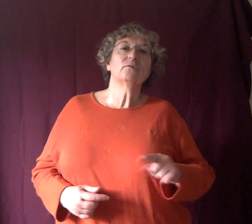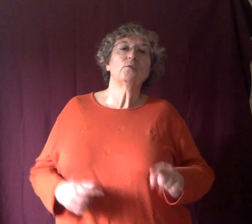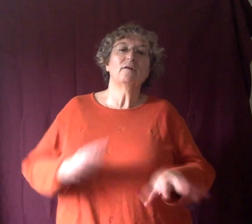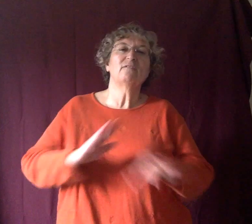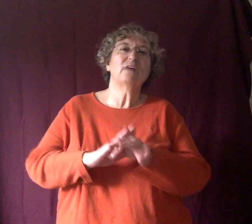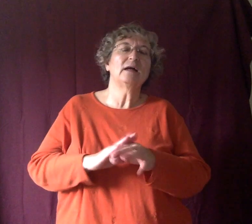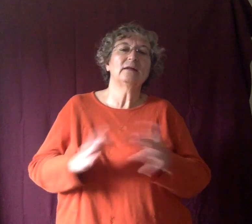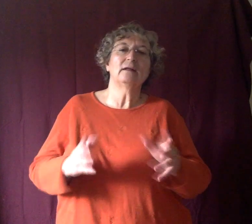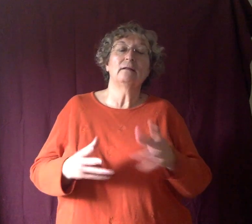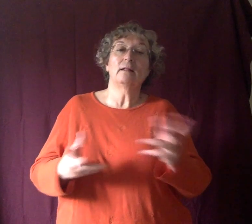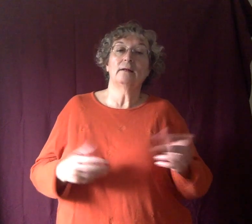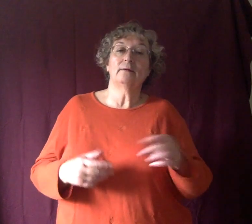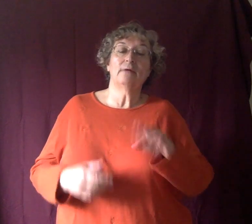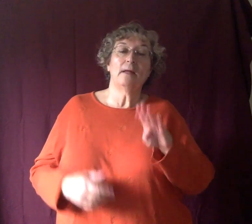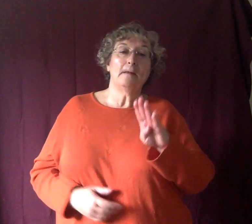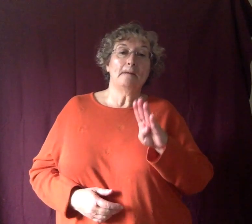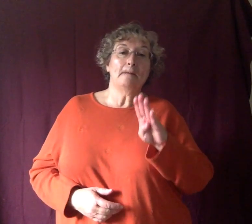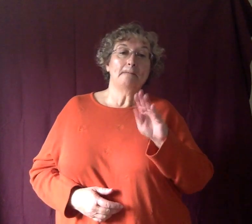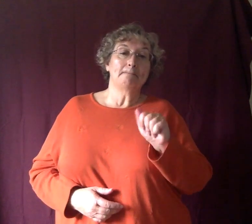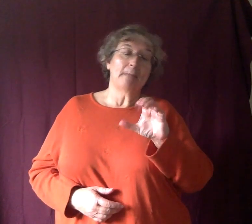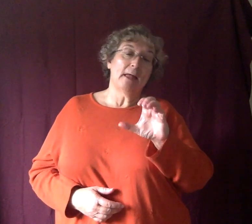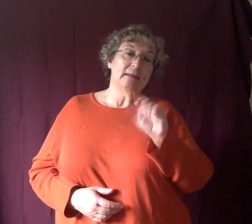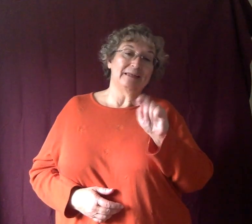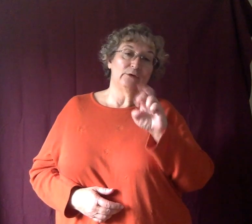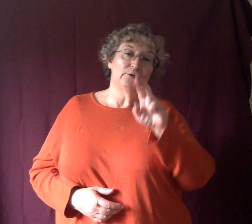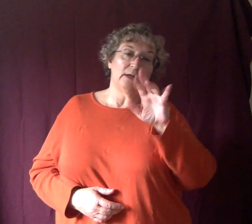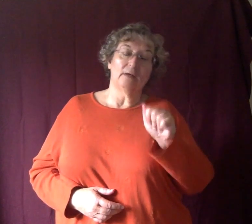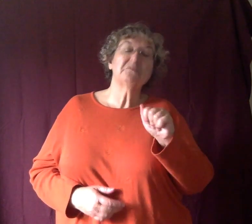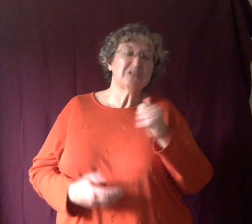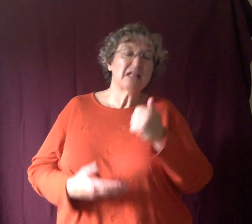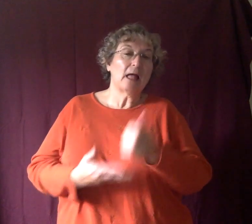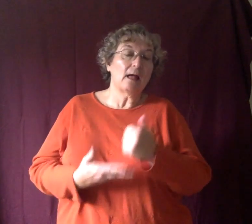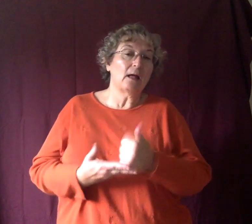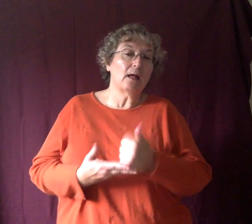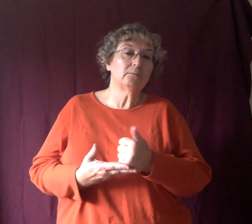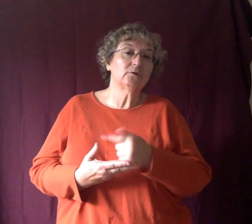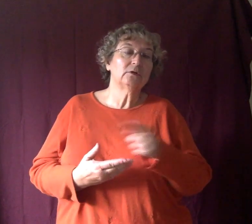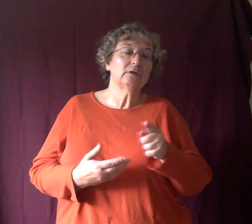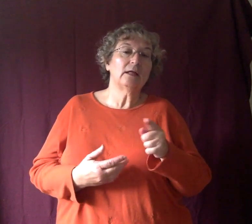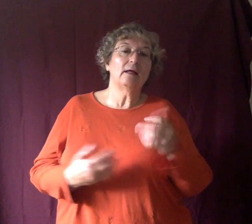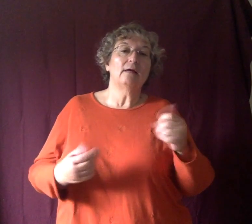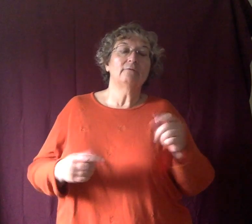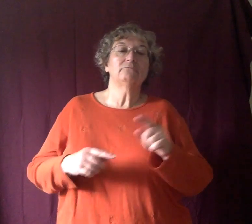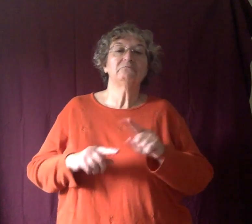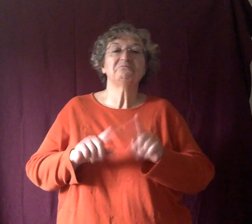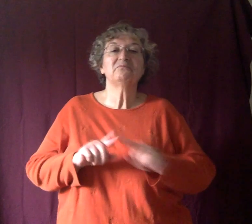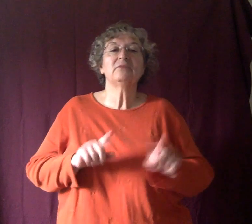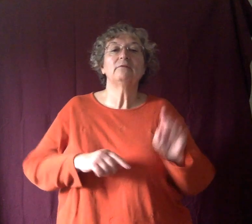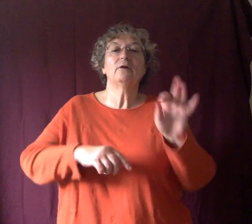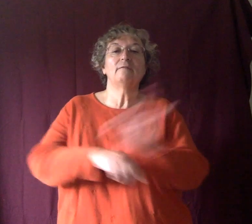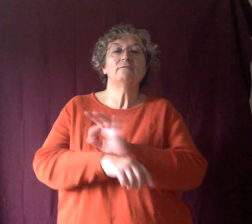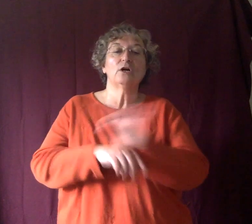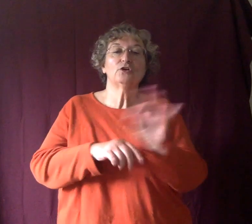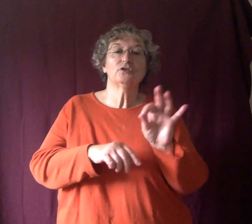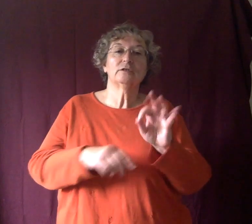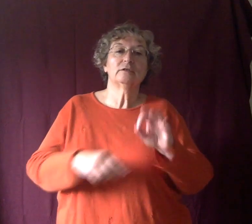of bacteria, helpful bacteria, by the way, and these bacteria will handle several functions. For example, your intestinal bacteria will